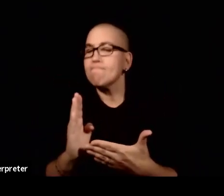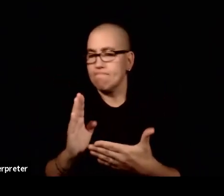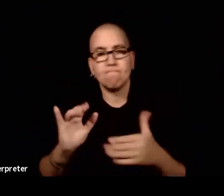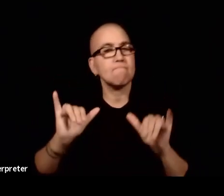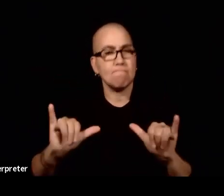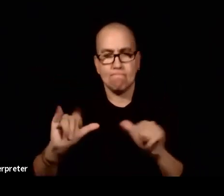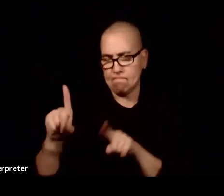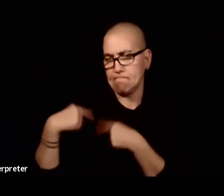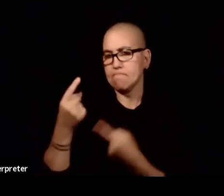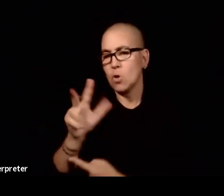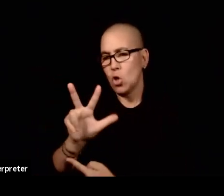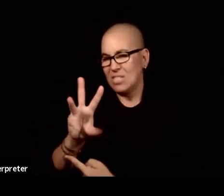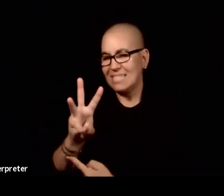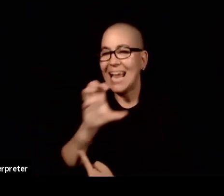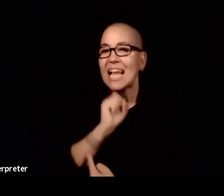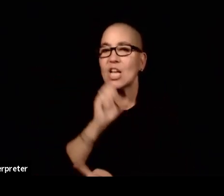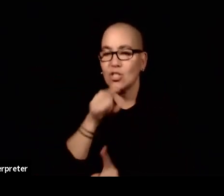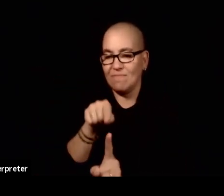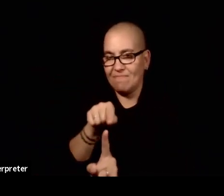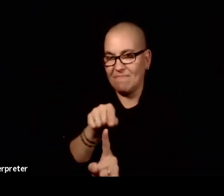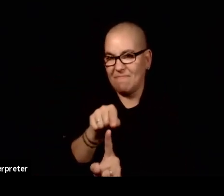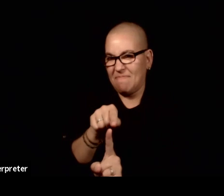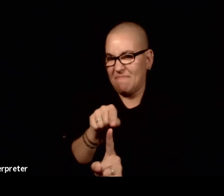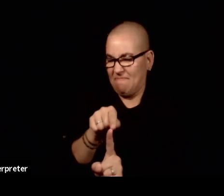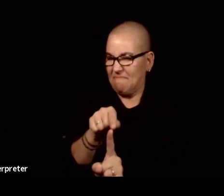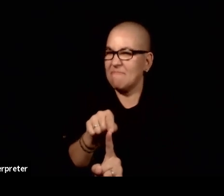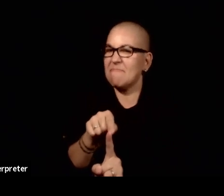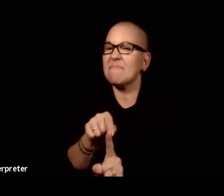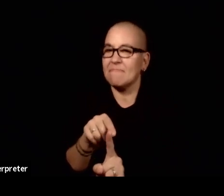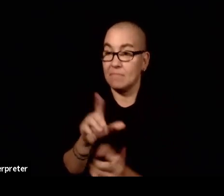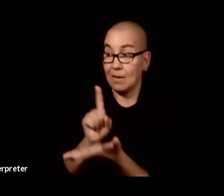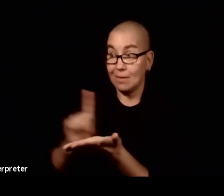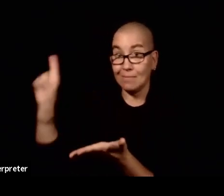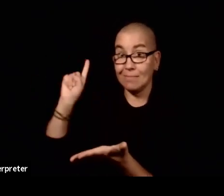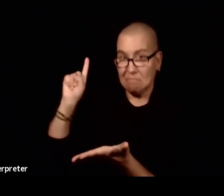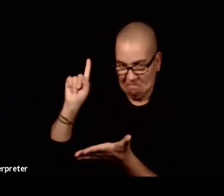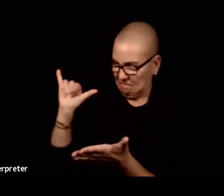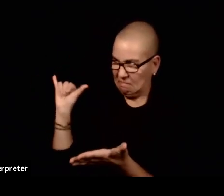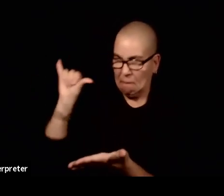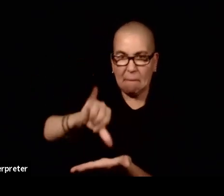is unchanged from a week ago, but really notable again that we have that